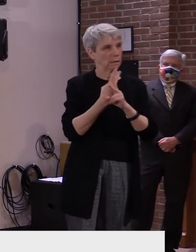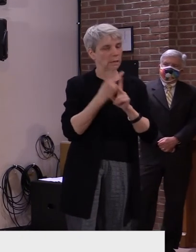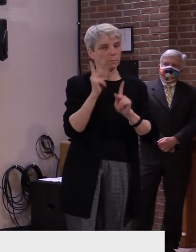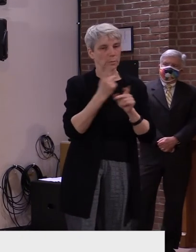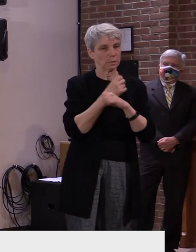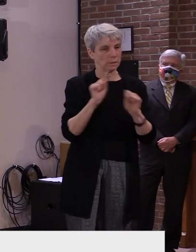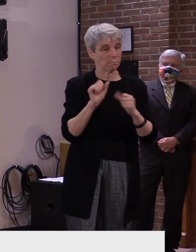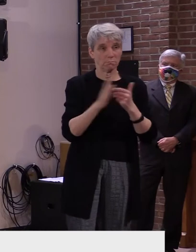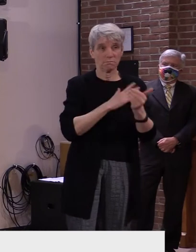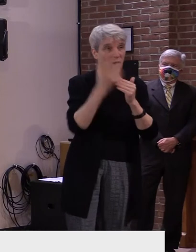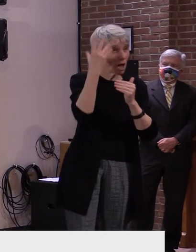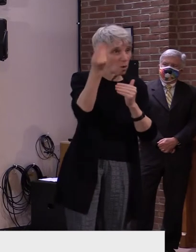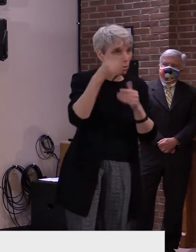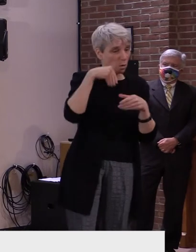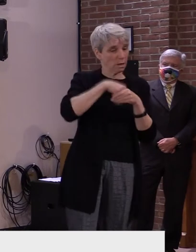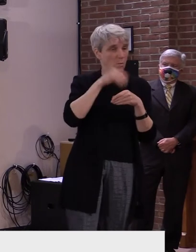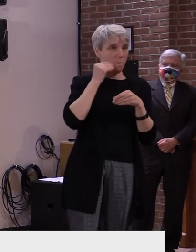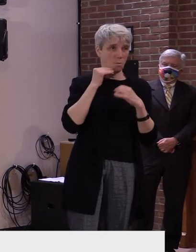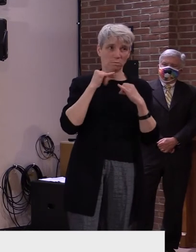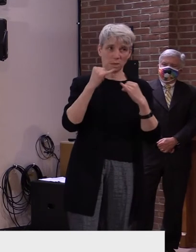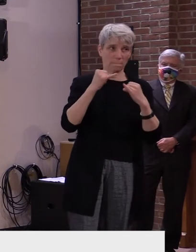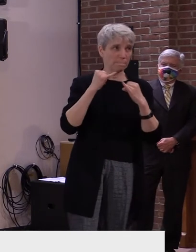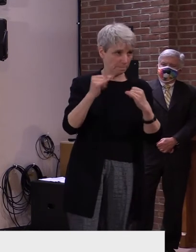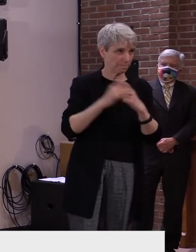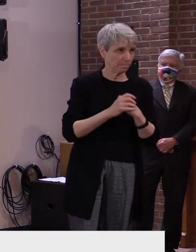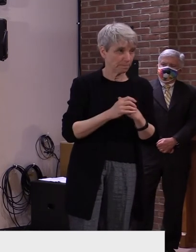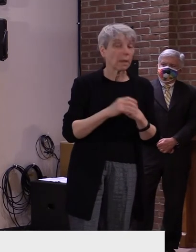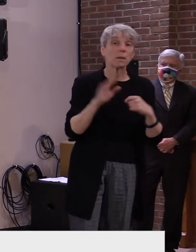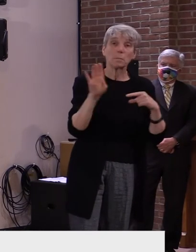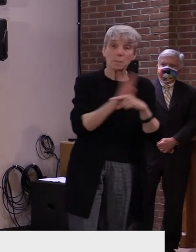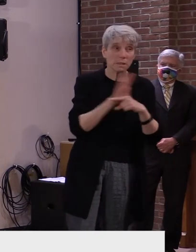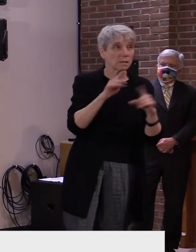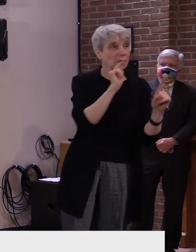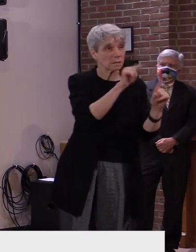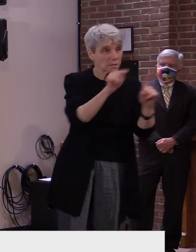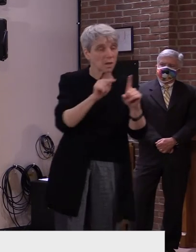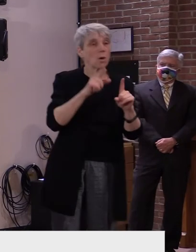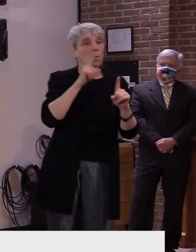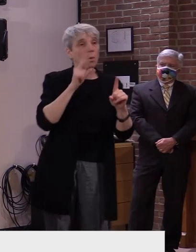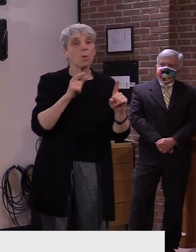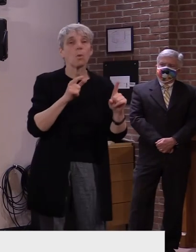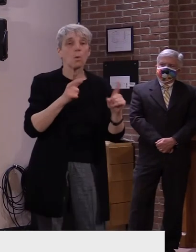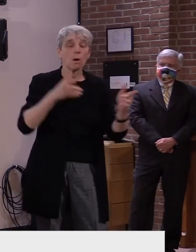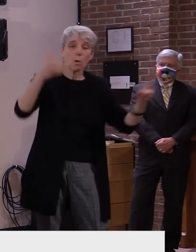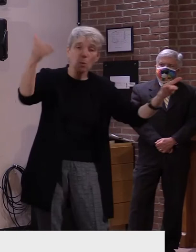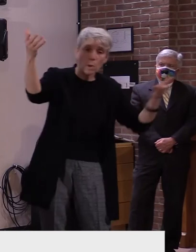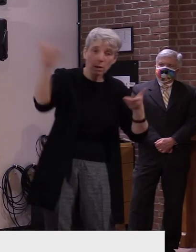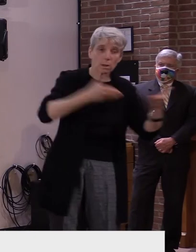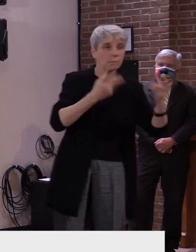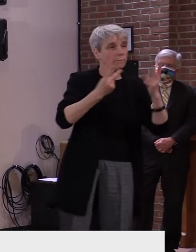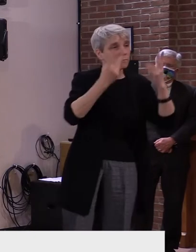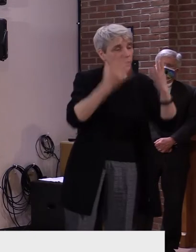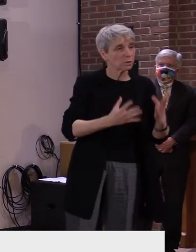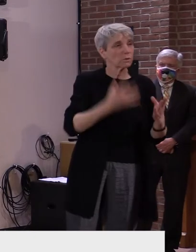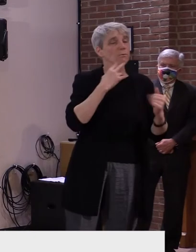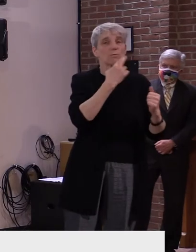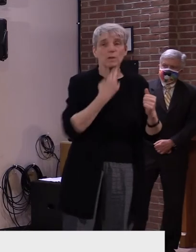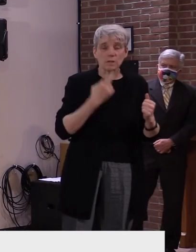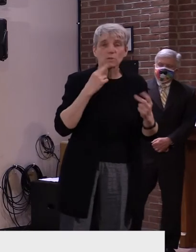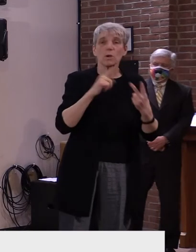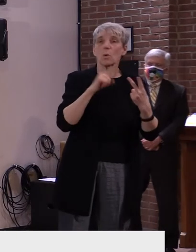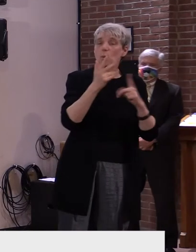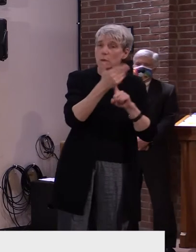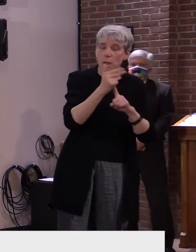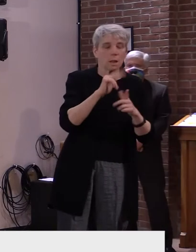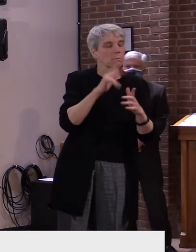important and for businesses doing your part as facilitators of travel and gathering to mitigate the spread of the virus has never